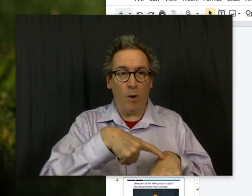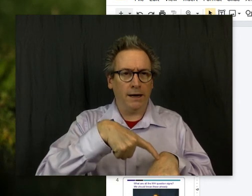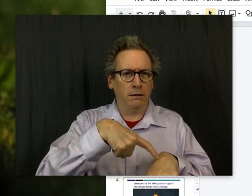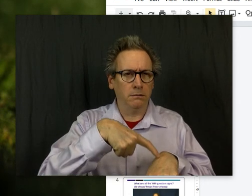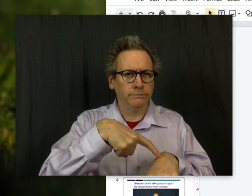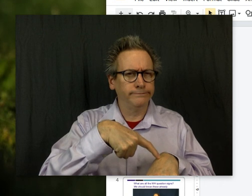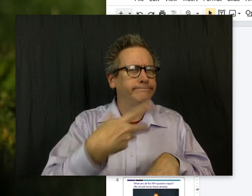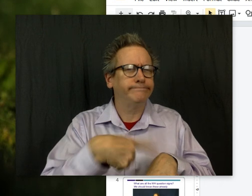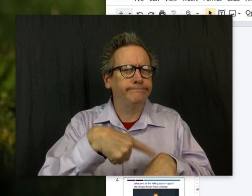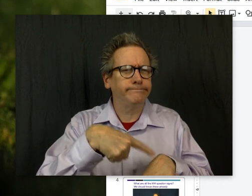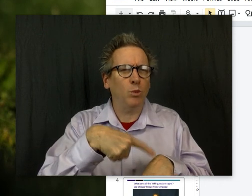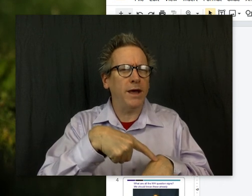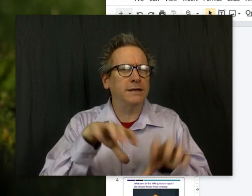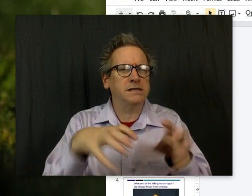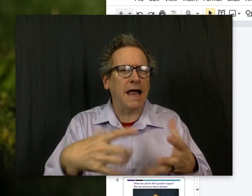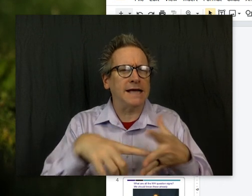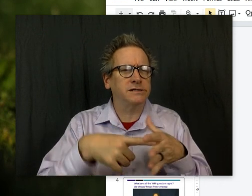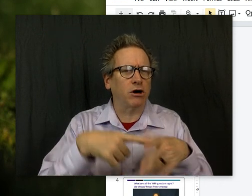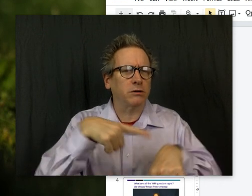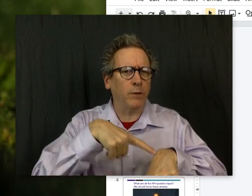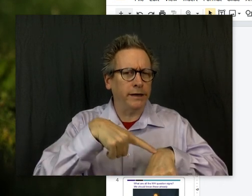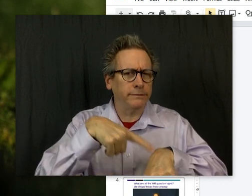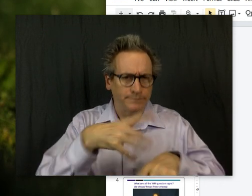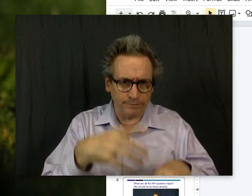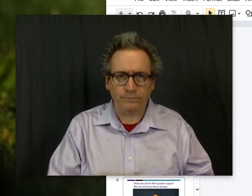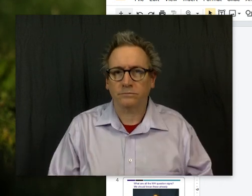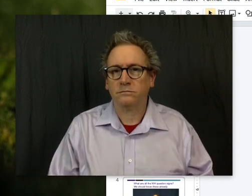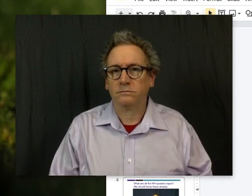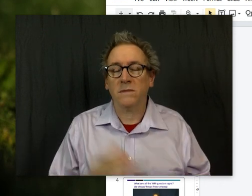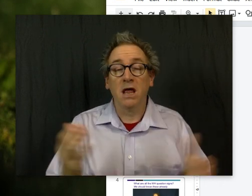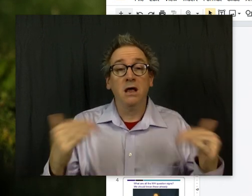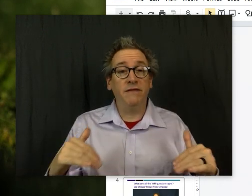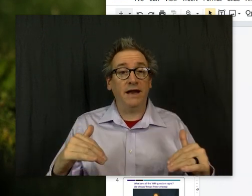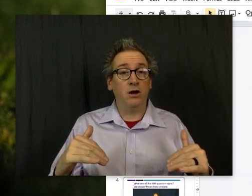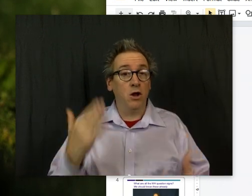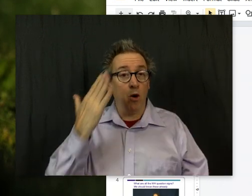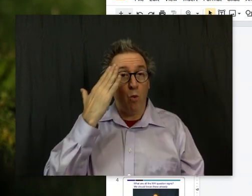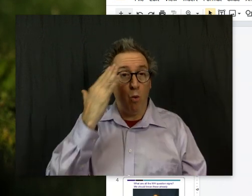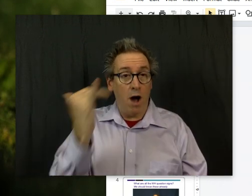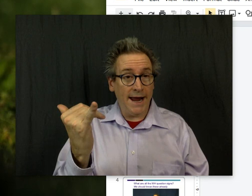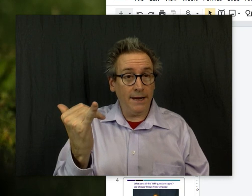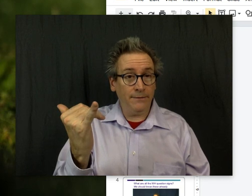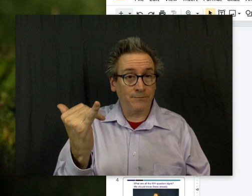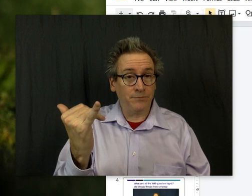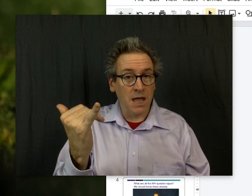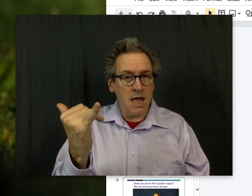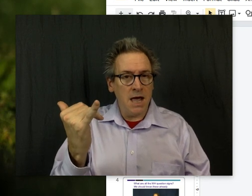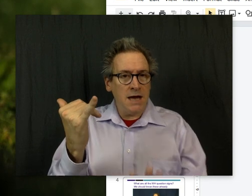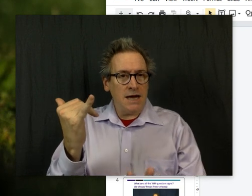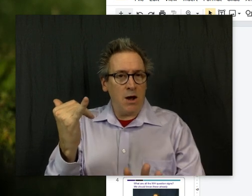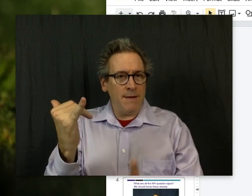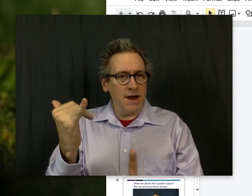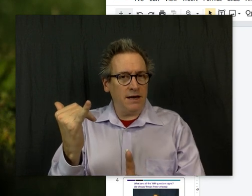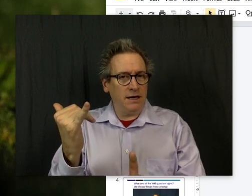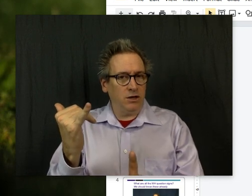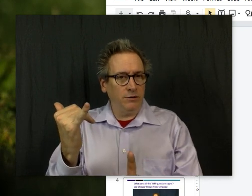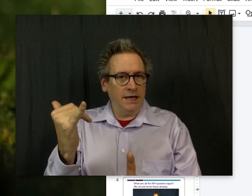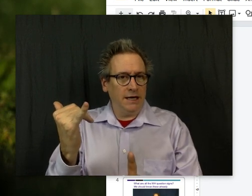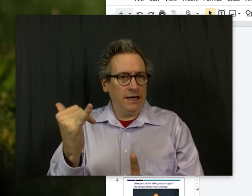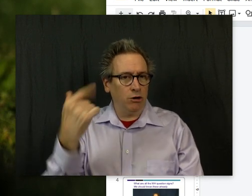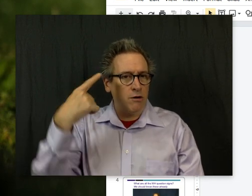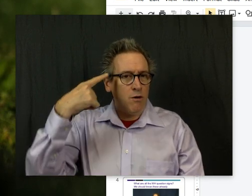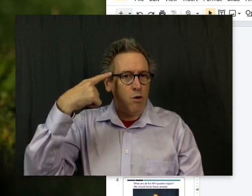and when. When does class start? When. Then why. Now, I'm not